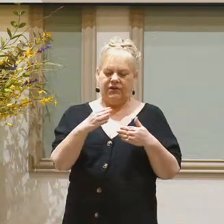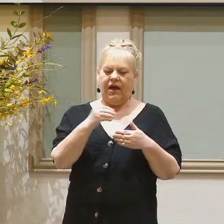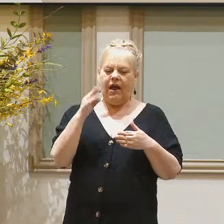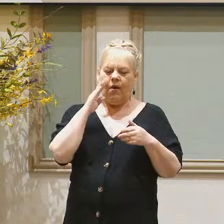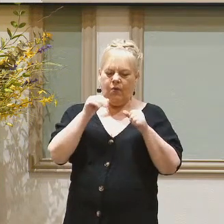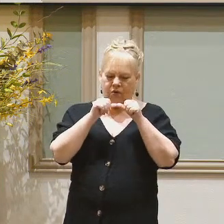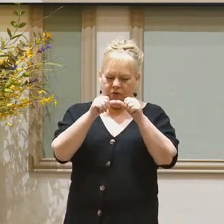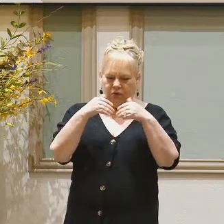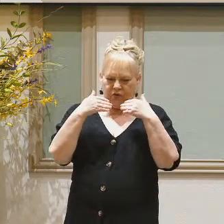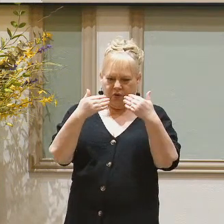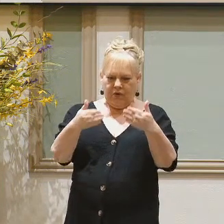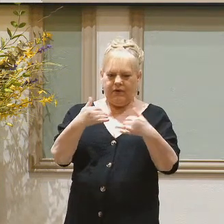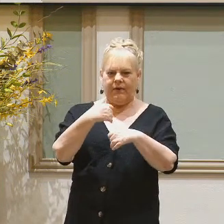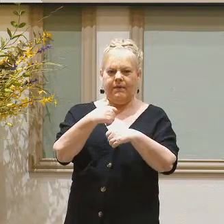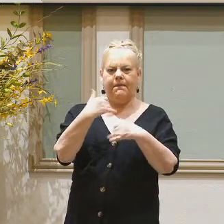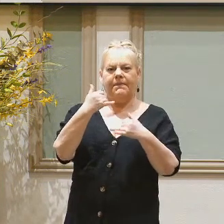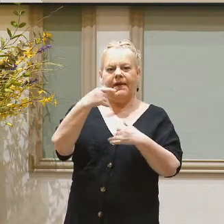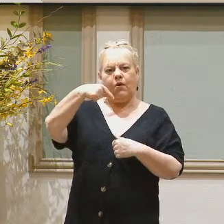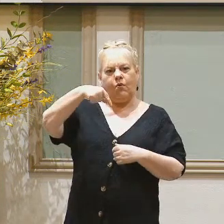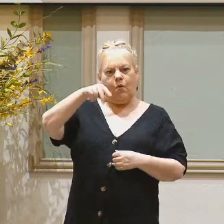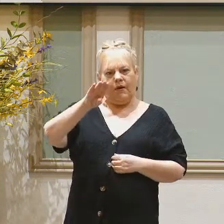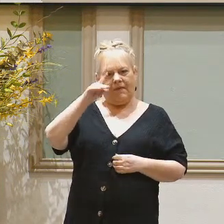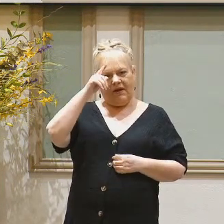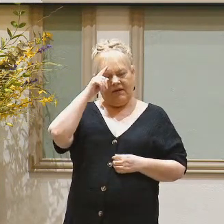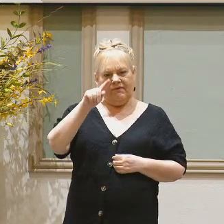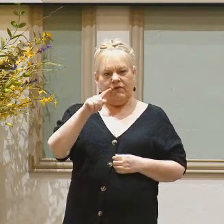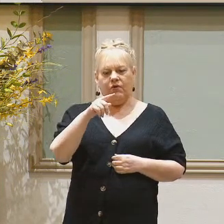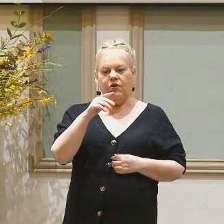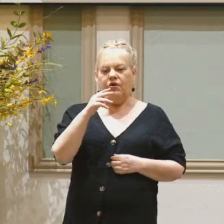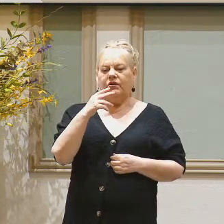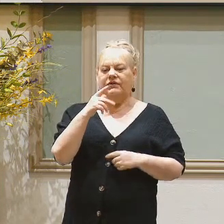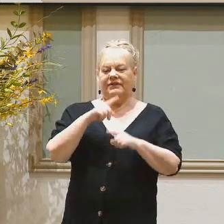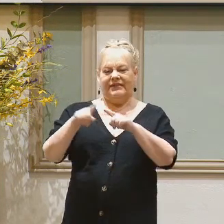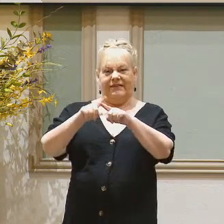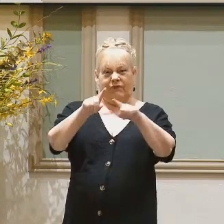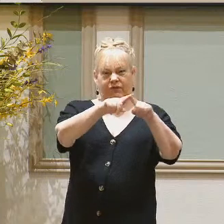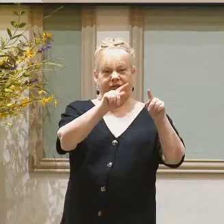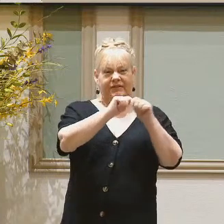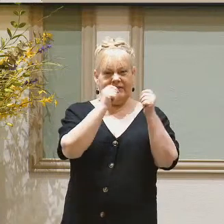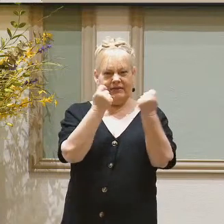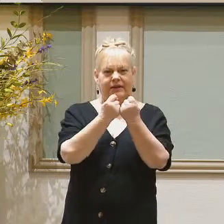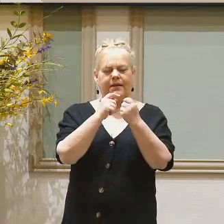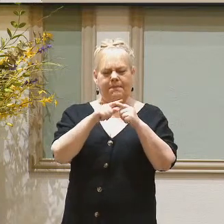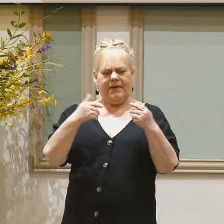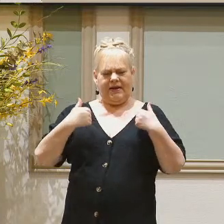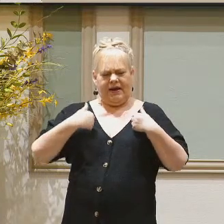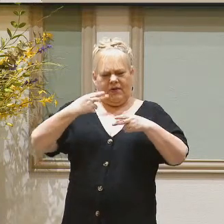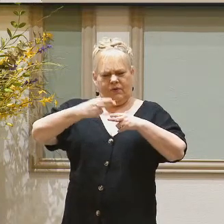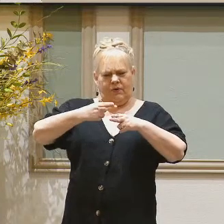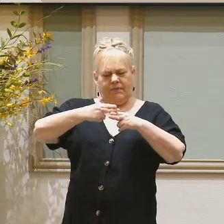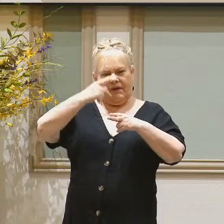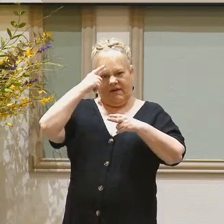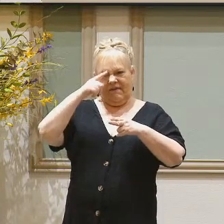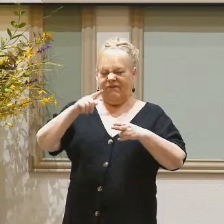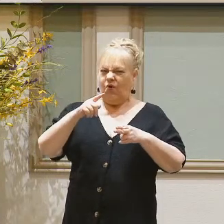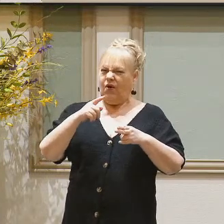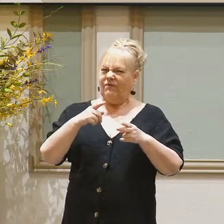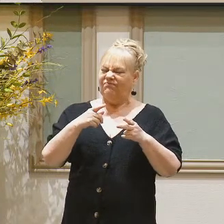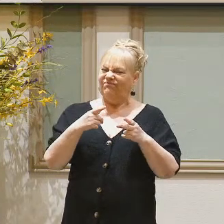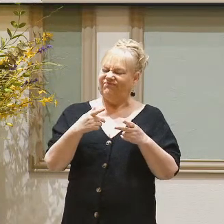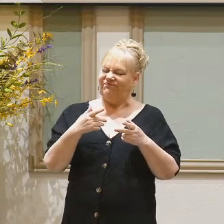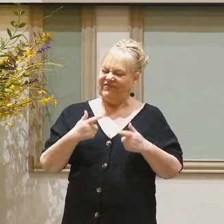on to play quarterback for 3 different teams over the next 6 seasons in the NFL. But he had the reputation for living a pretty fast